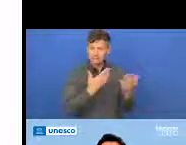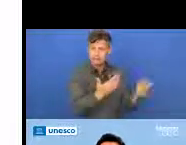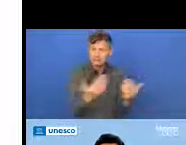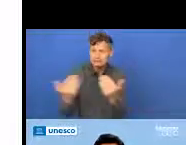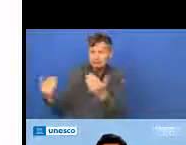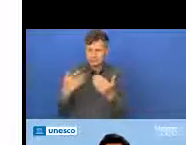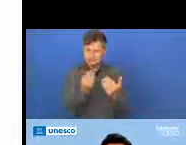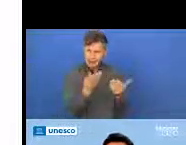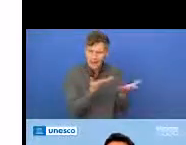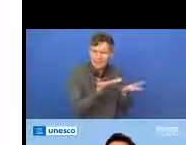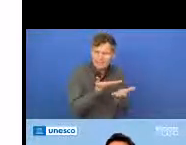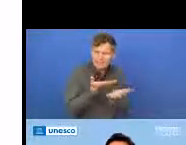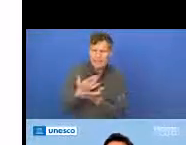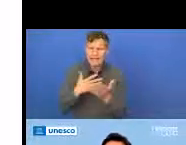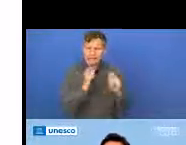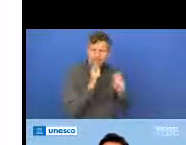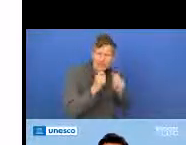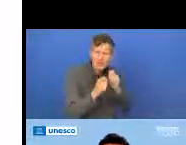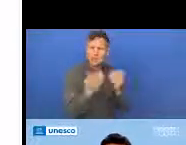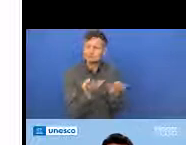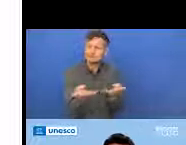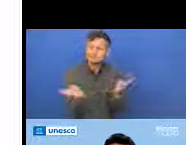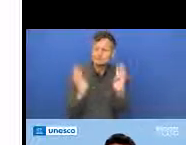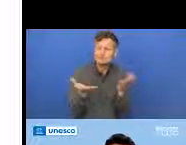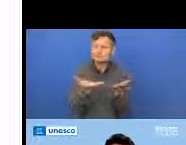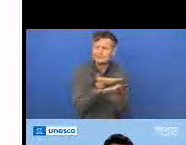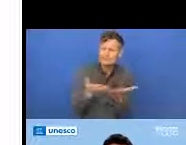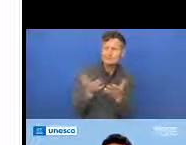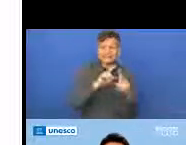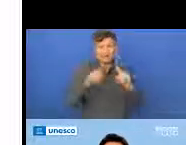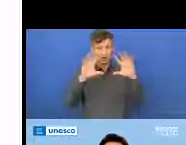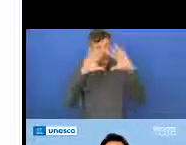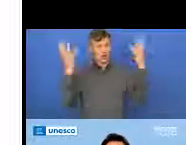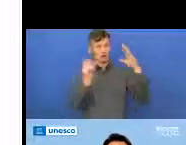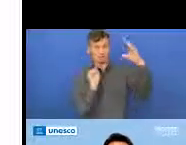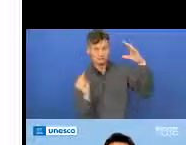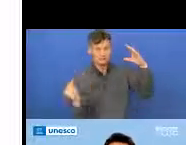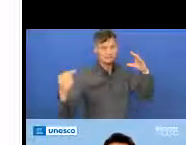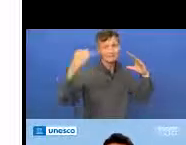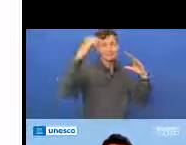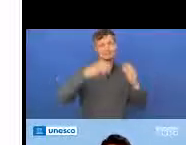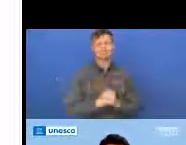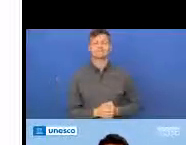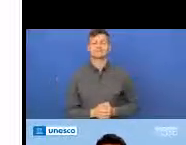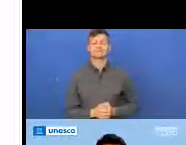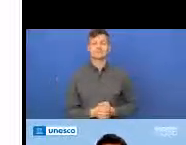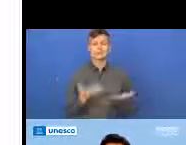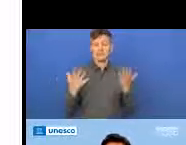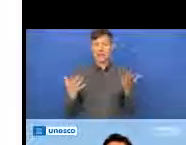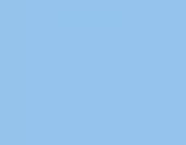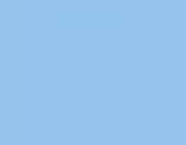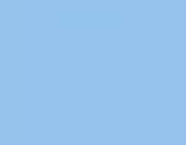with disabilities in various regions in the world. And so now we're going to listen to Megan